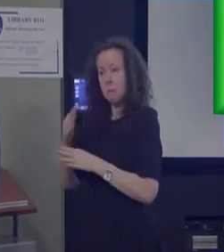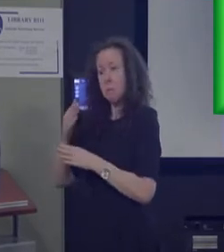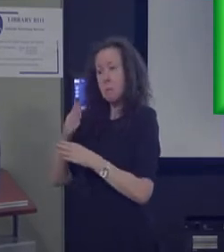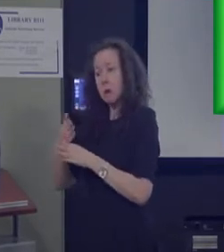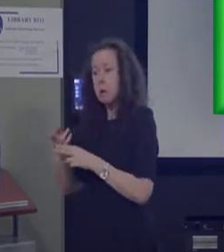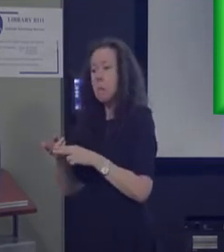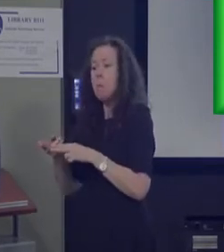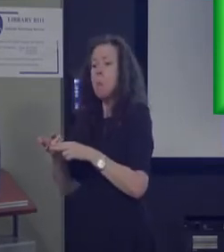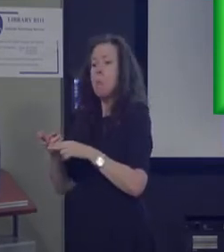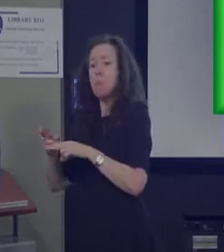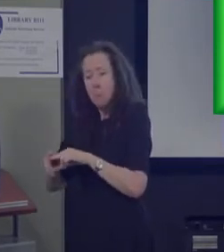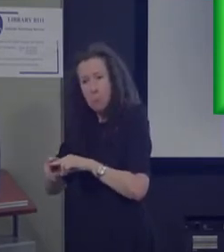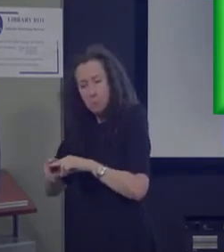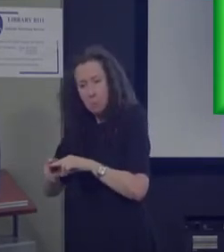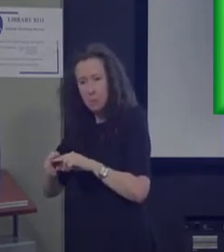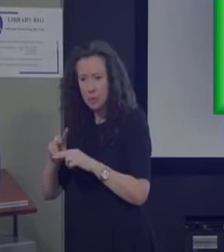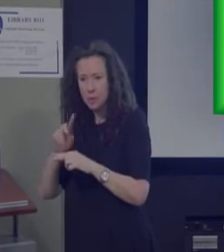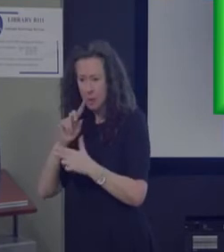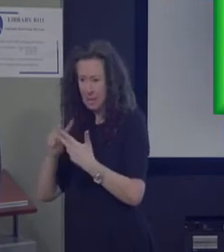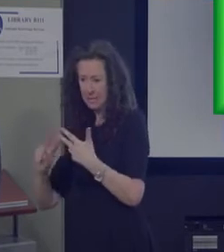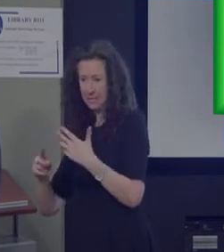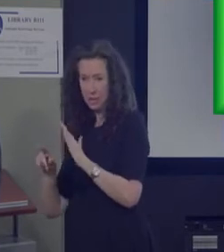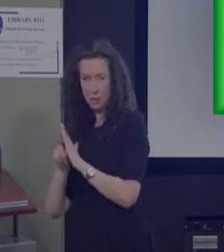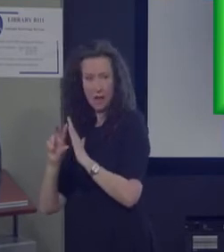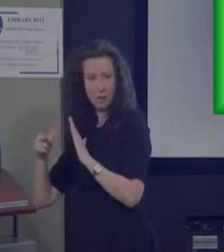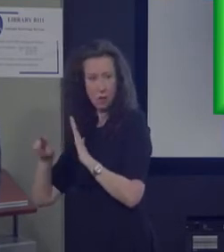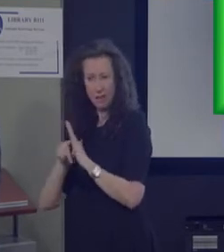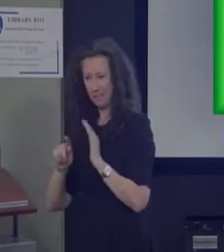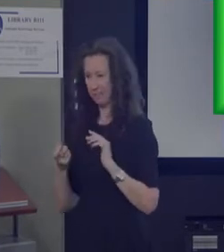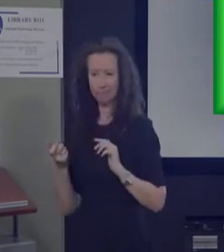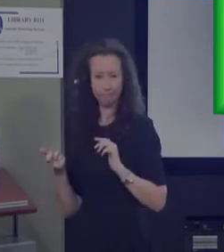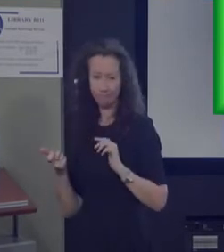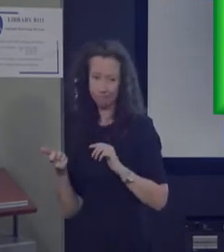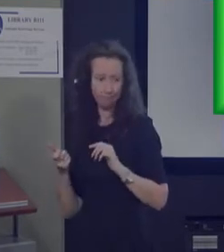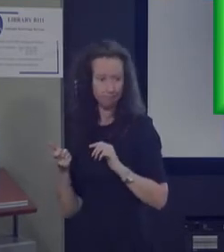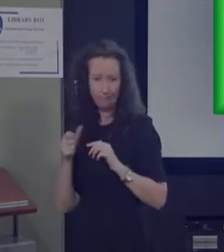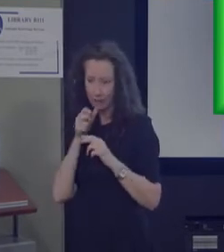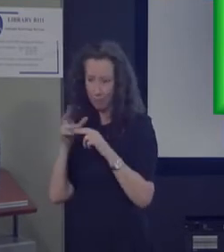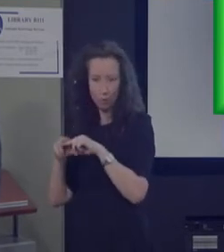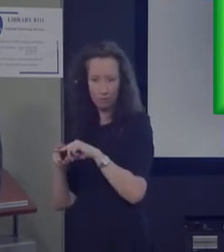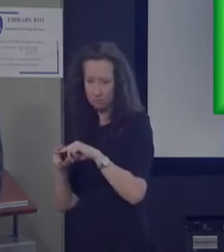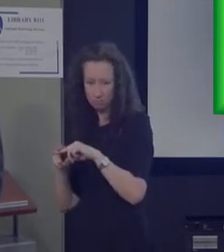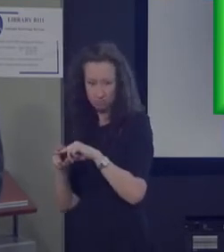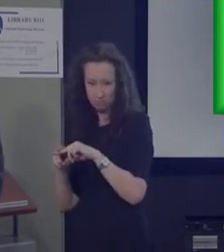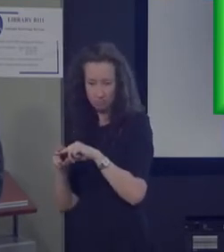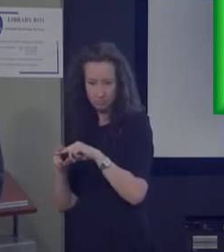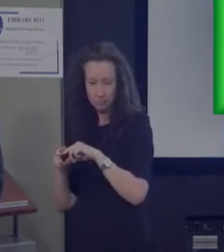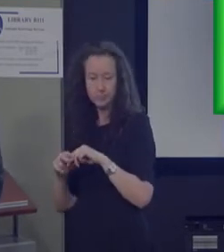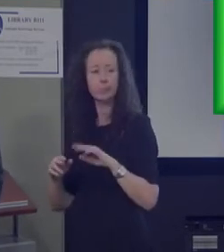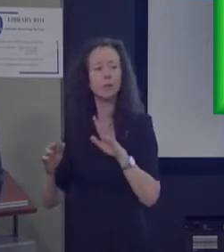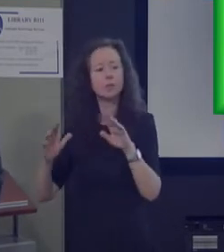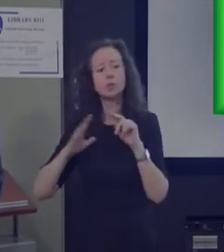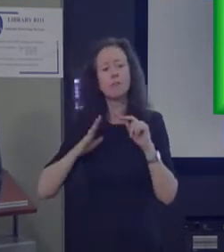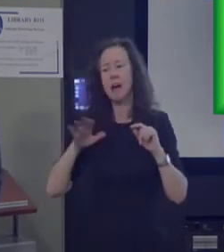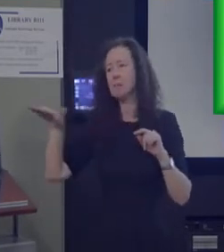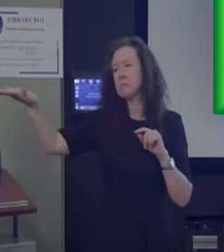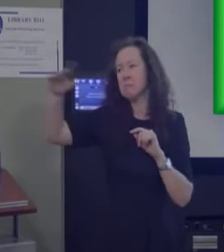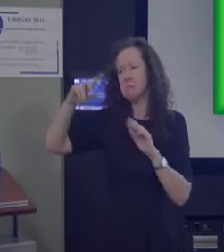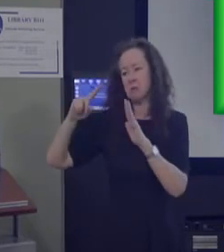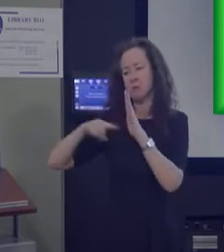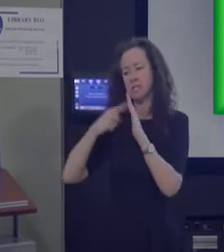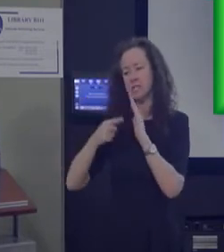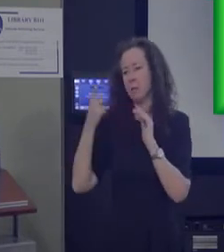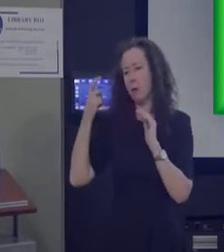for 2nd and 3rd graders. Okay, here's another critique on direct versus discovery learning